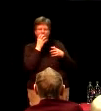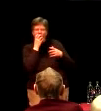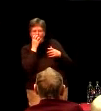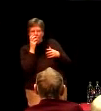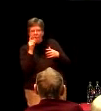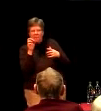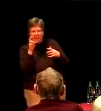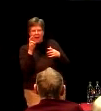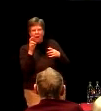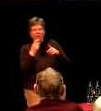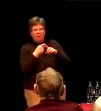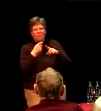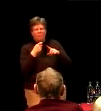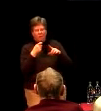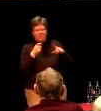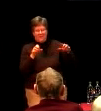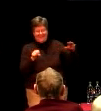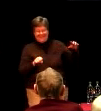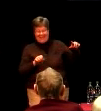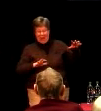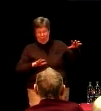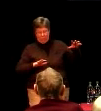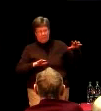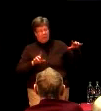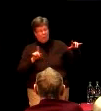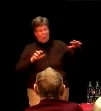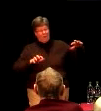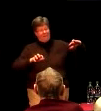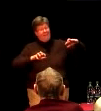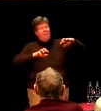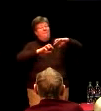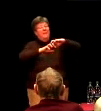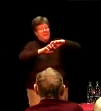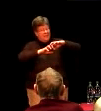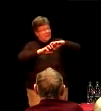coming from down to the south, where they meet,